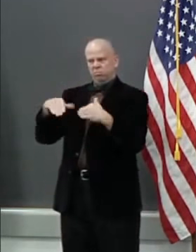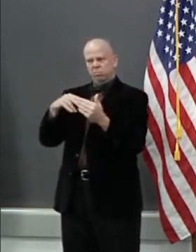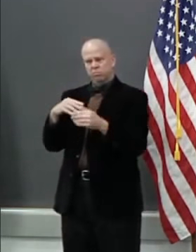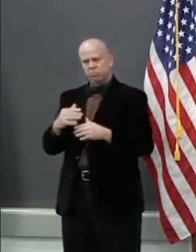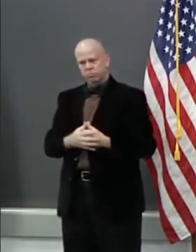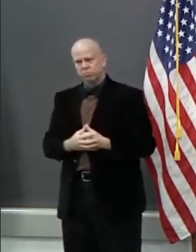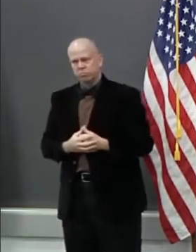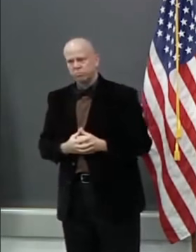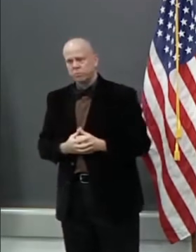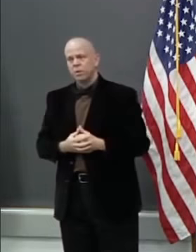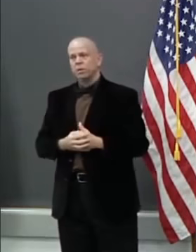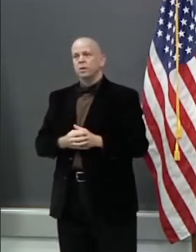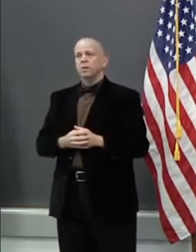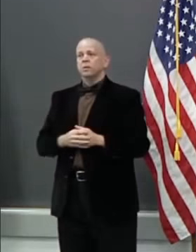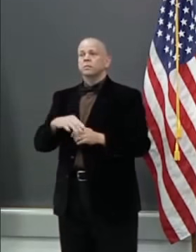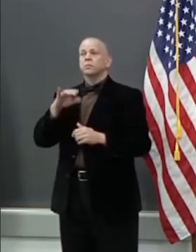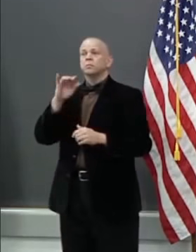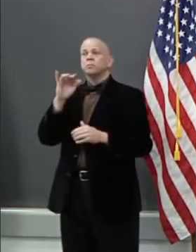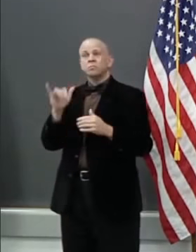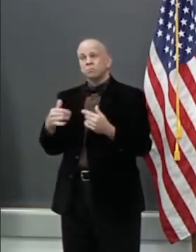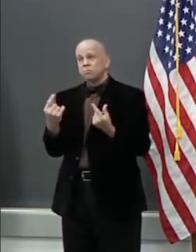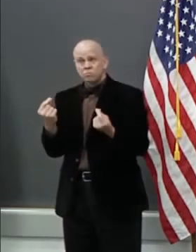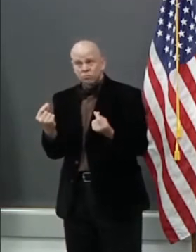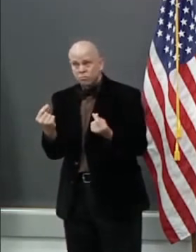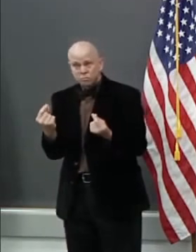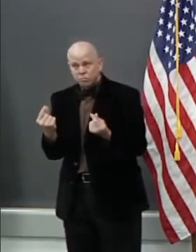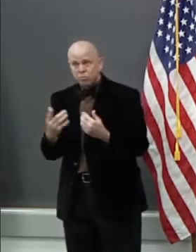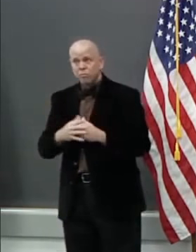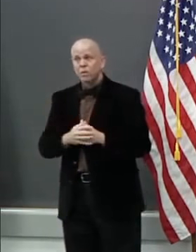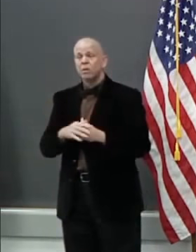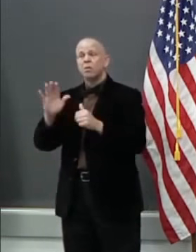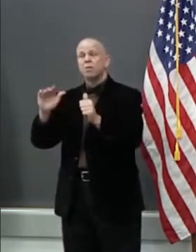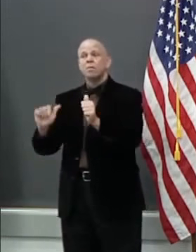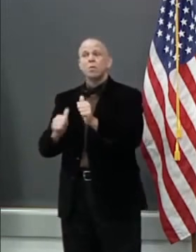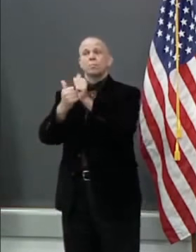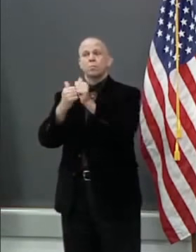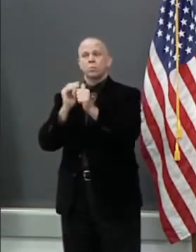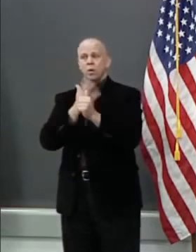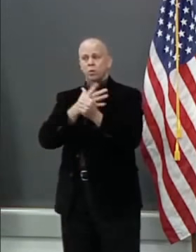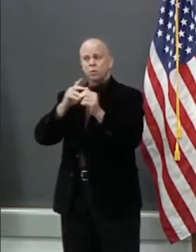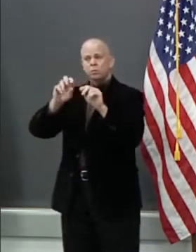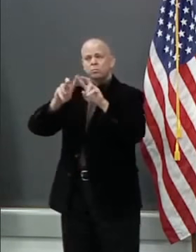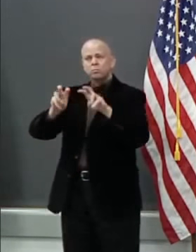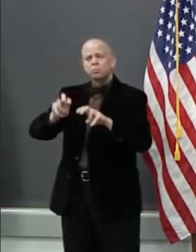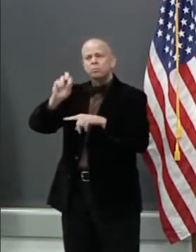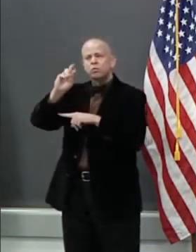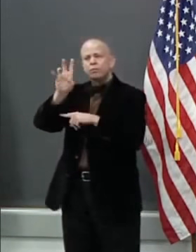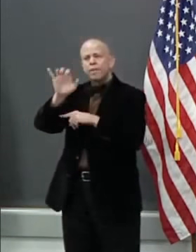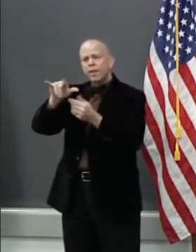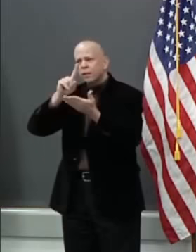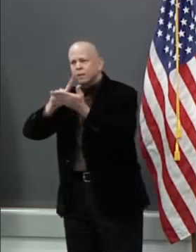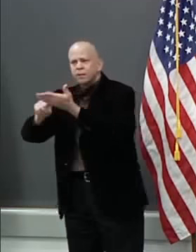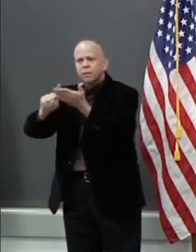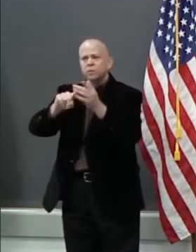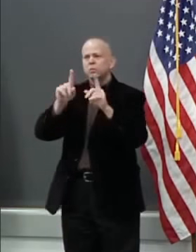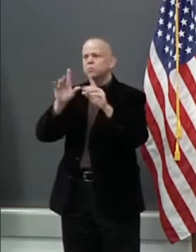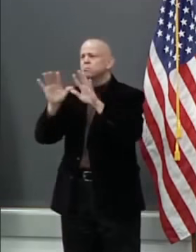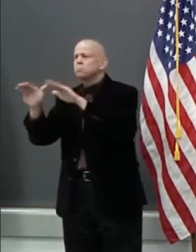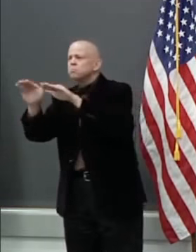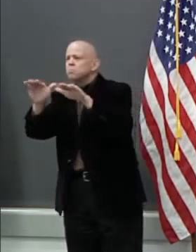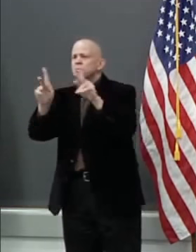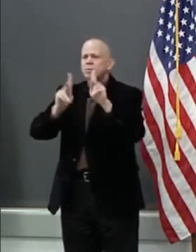follow. As a follow-up to our COVID-19 survey, we've been having conversations with people from across the state, our